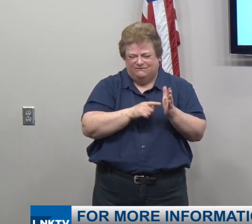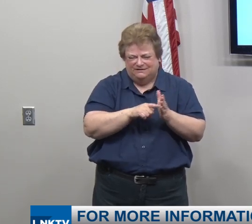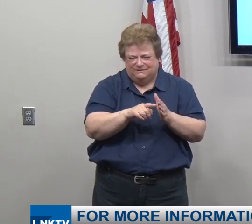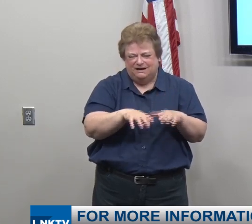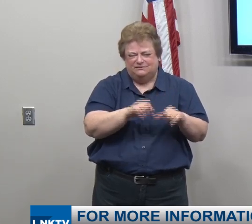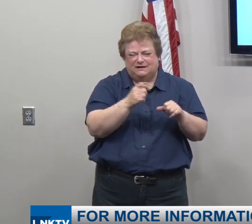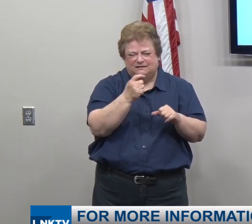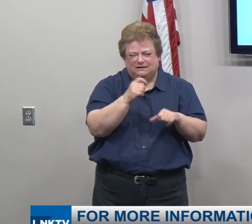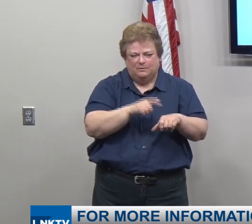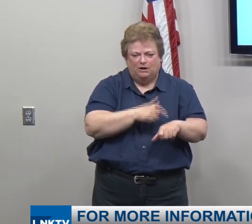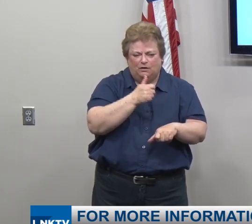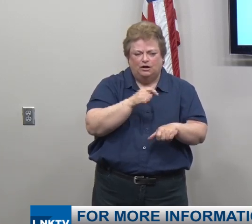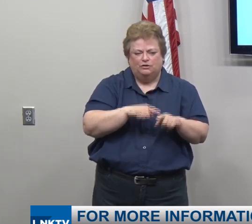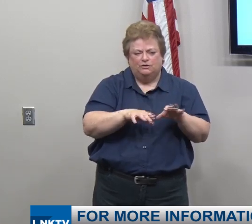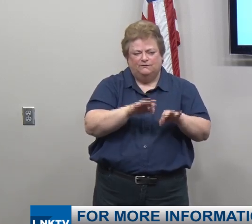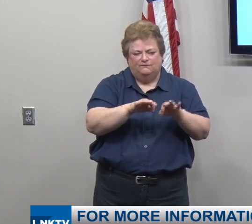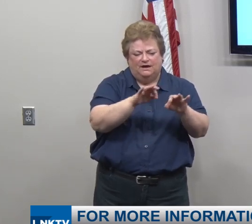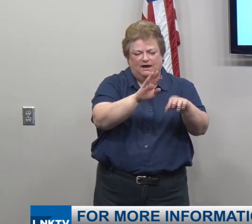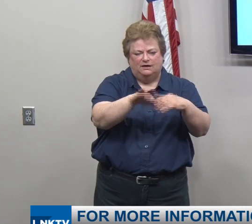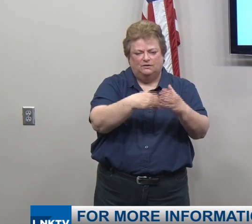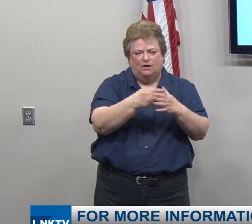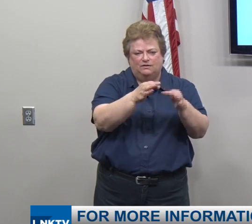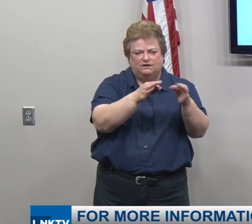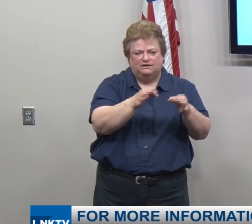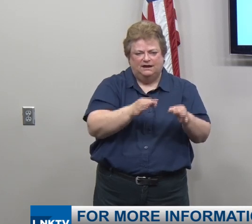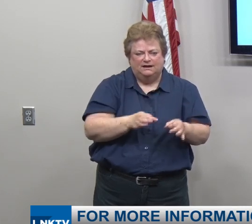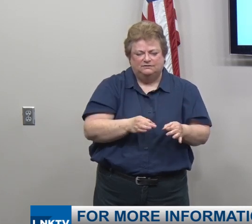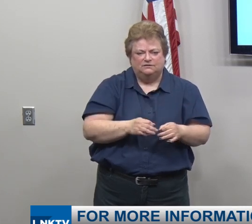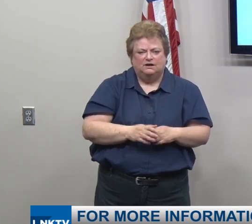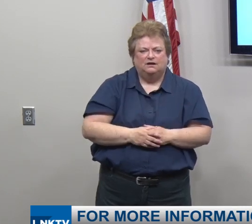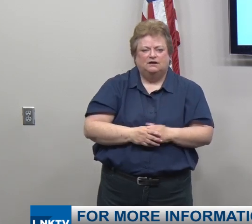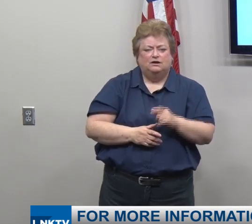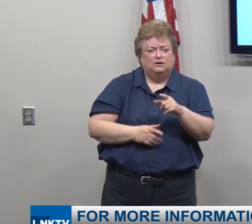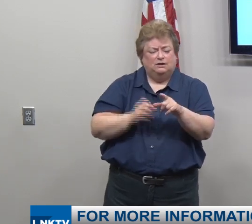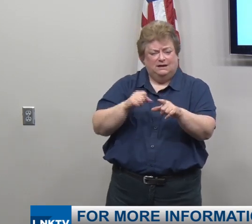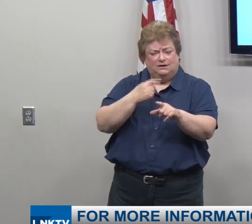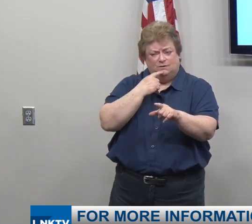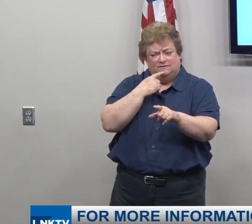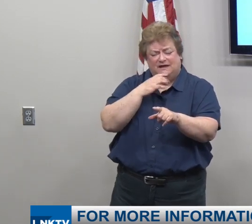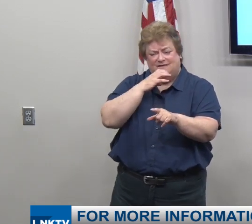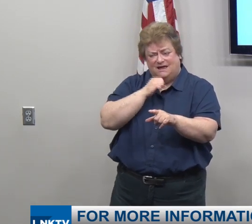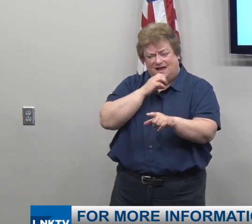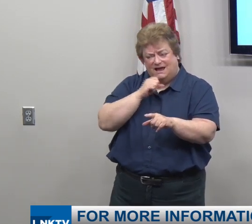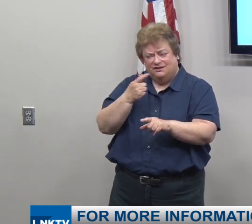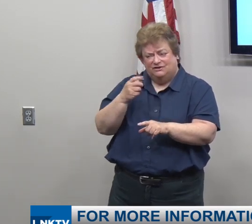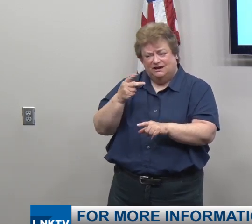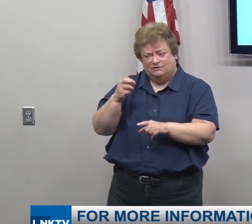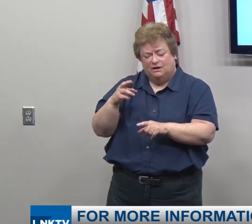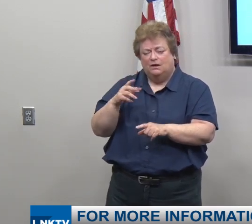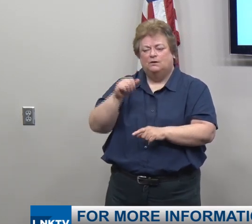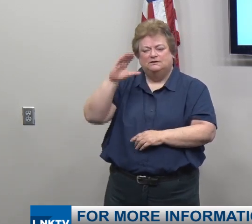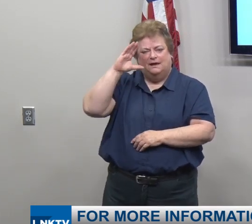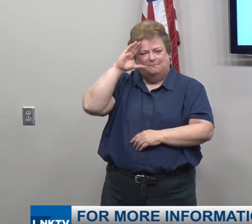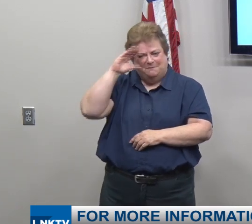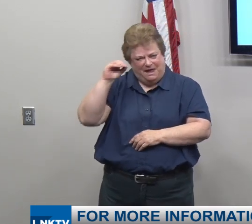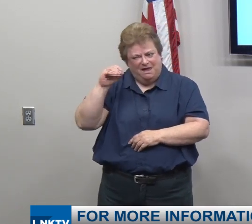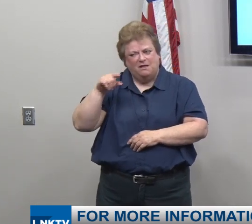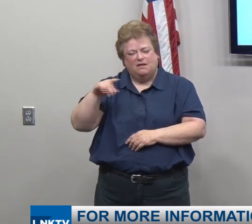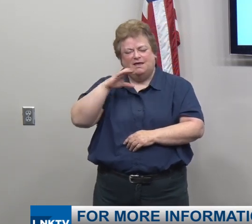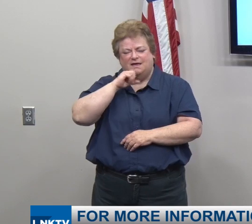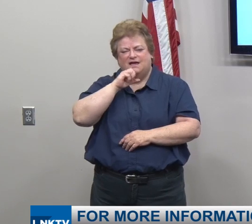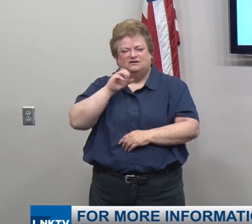working through all the details. Can you use the age and gender of the individual? Male in his